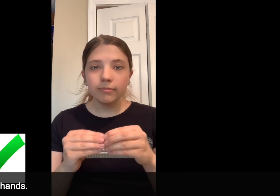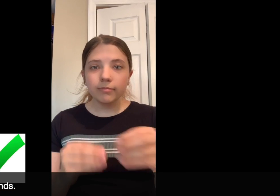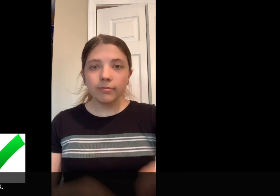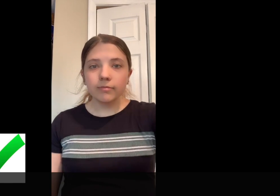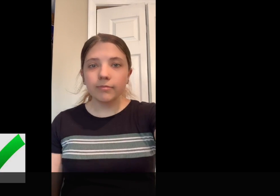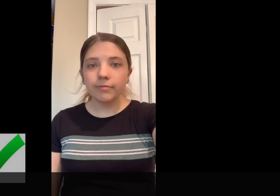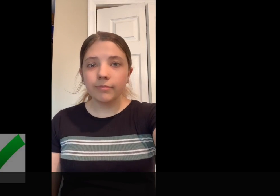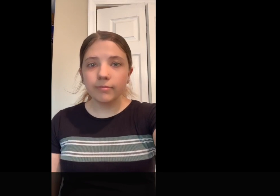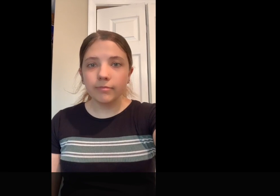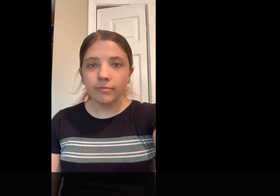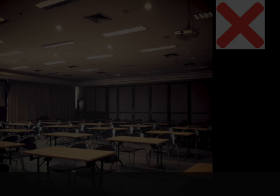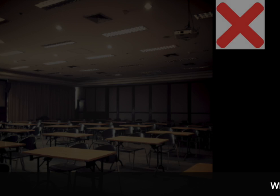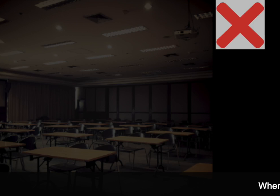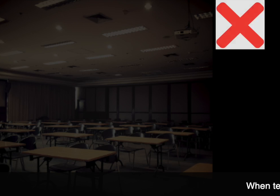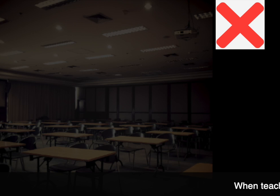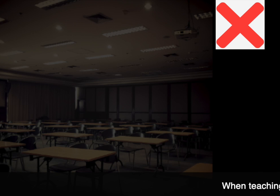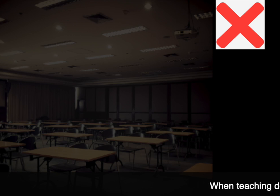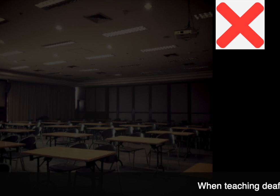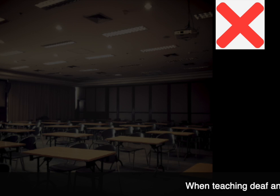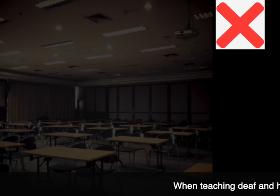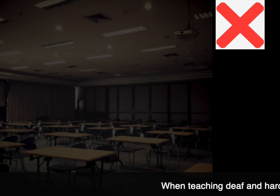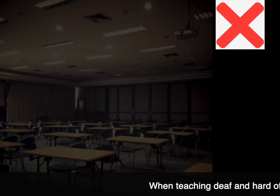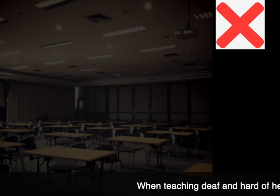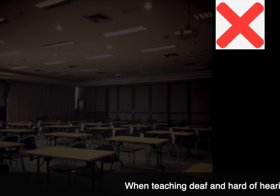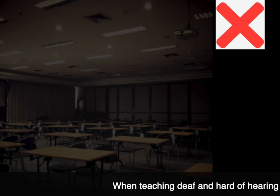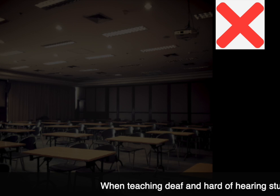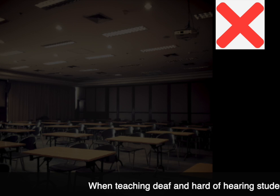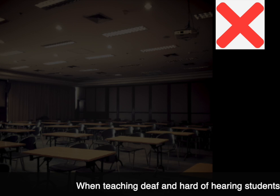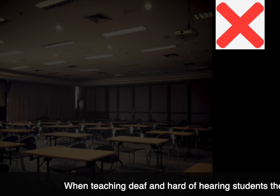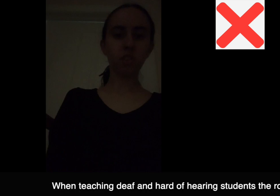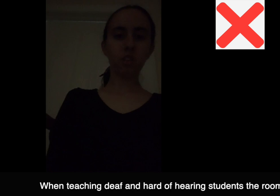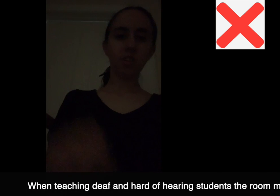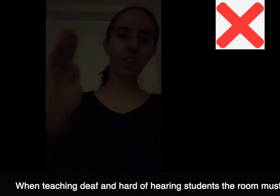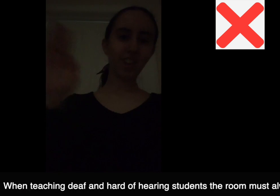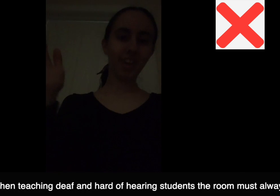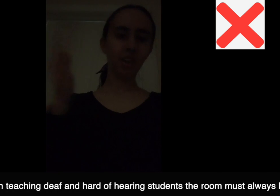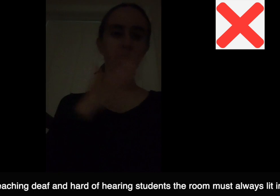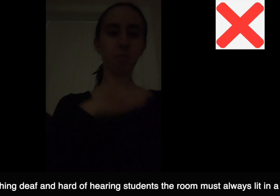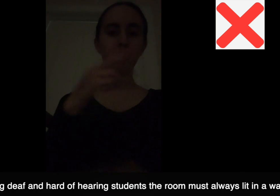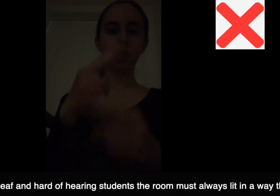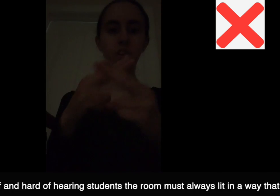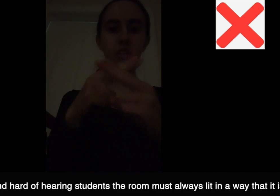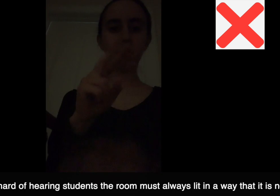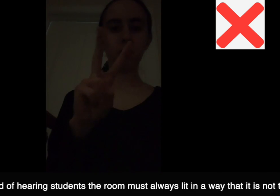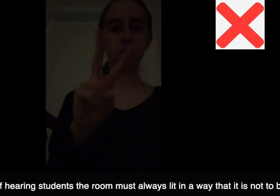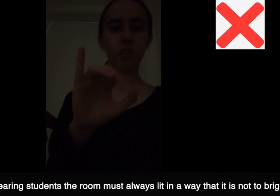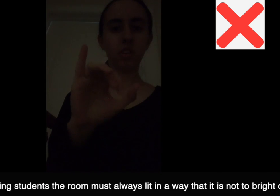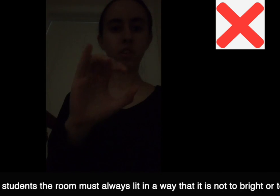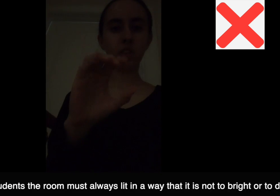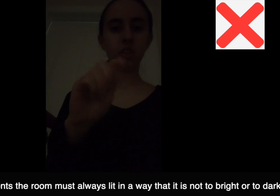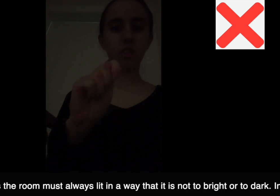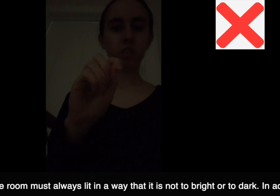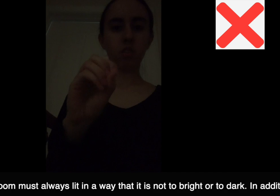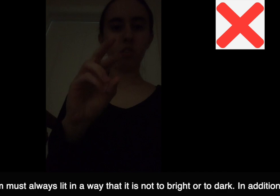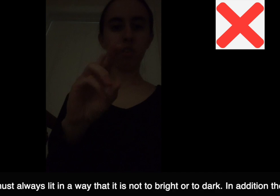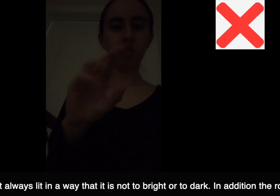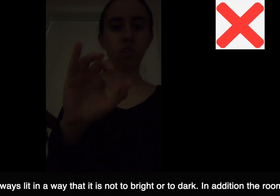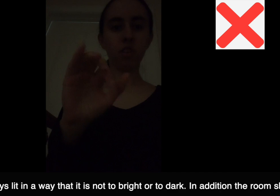deaf people to see your hands. When teaching deaf and hard of hearing students, the room must be lit in a way that is not too bright or too dark.